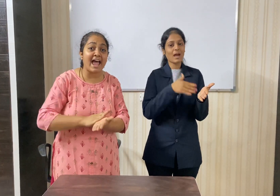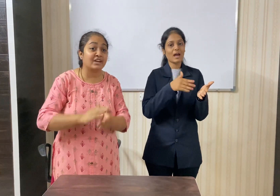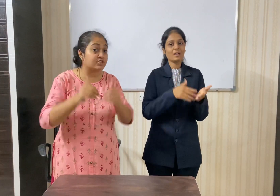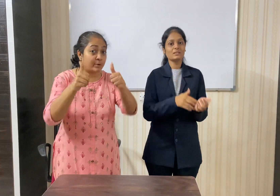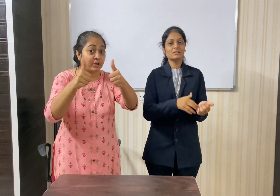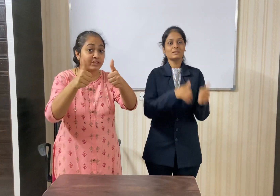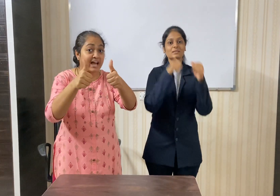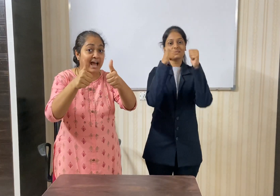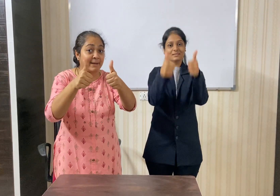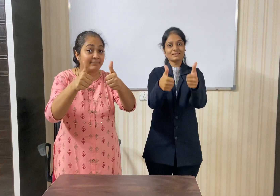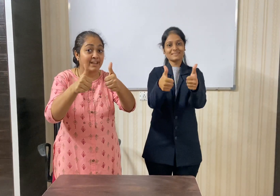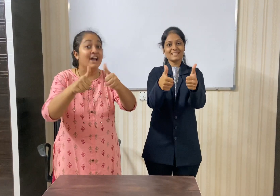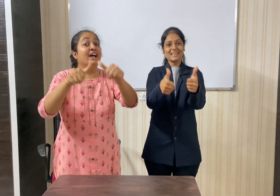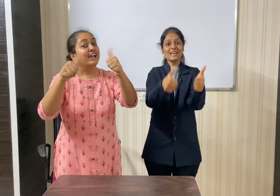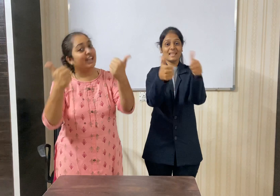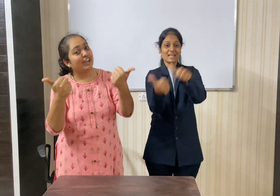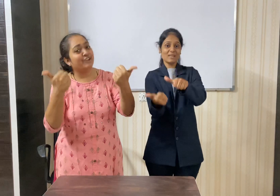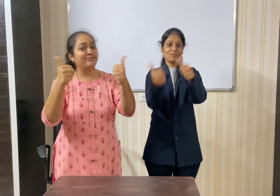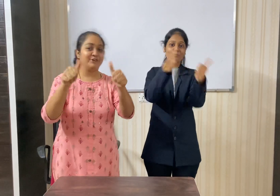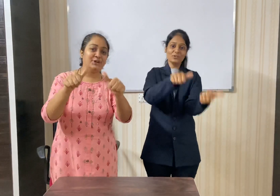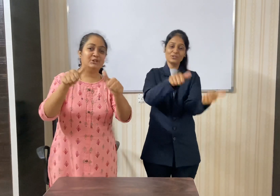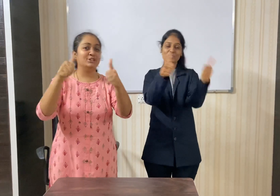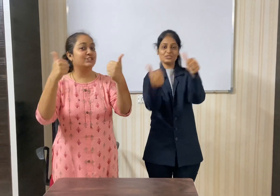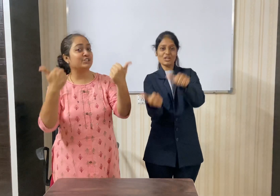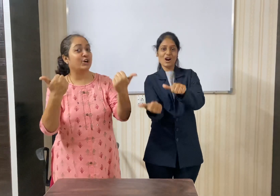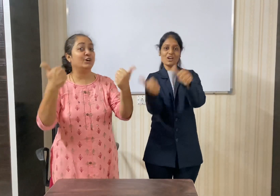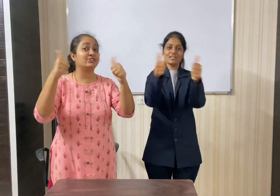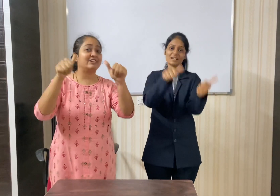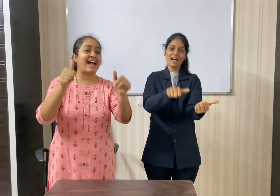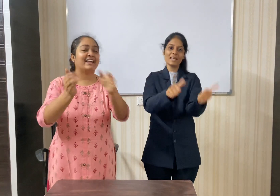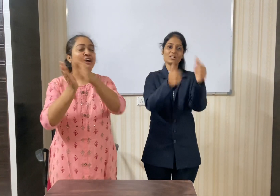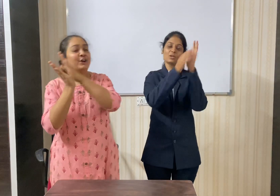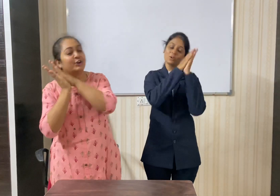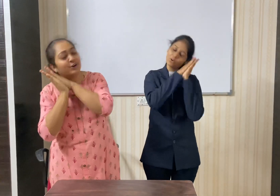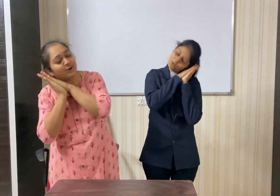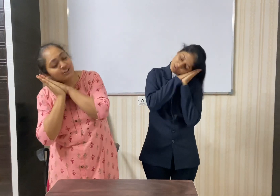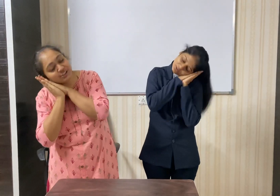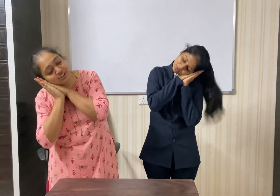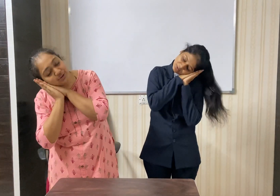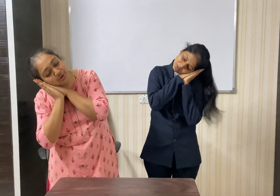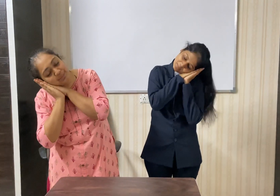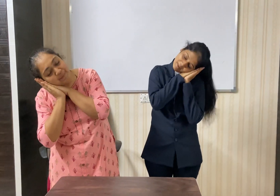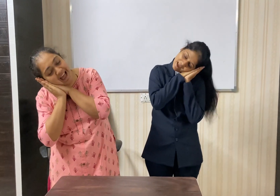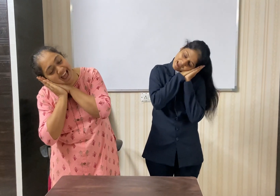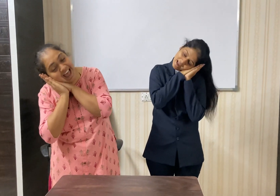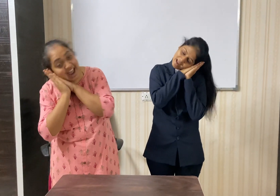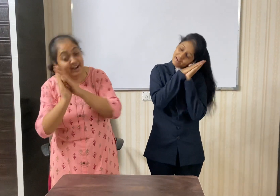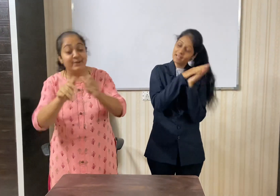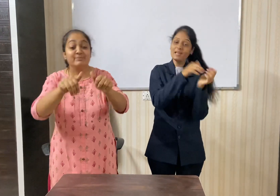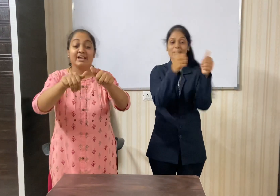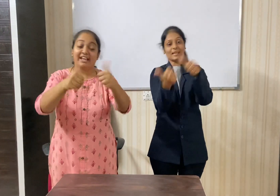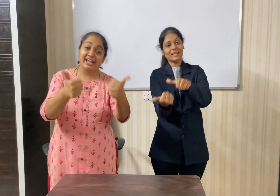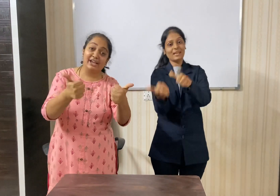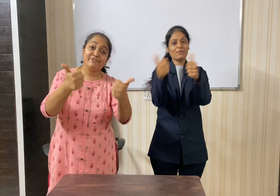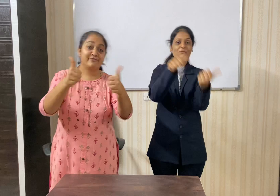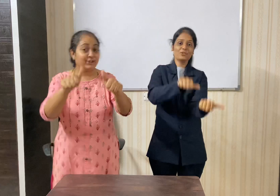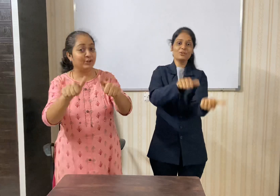Show me your thumb If you don't lie, go to bed If you